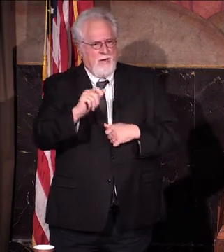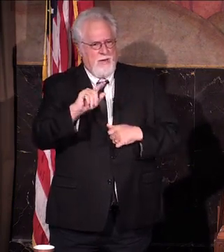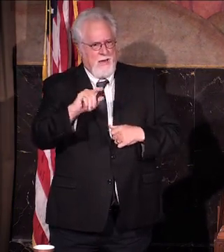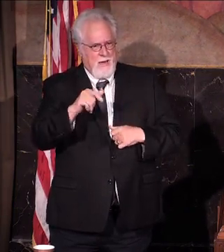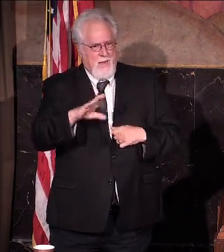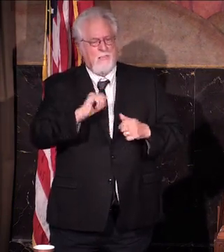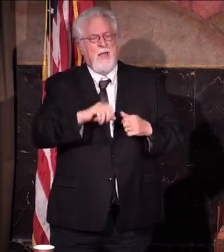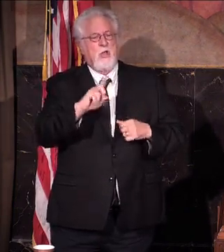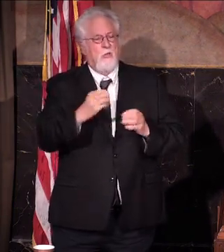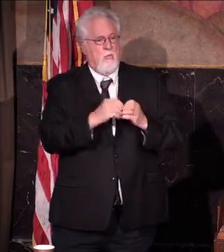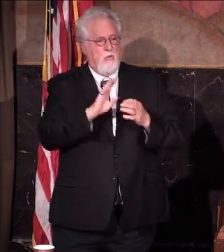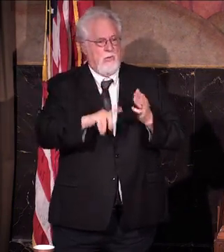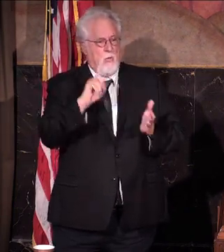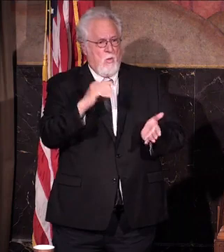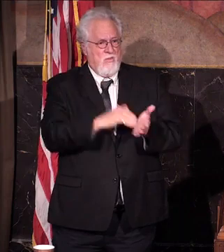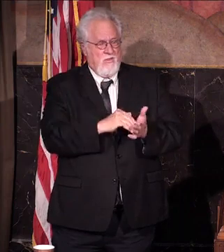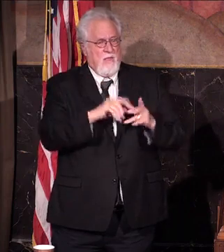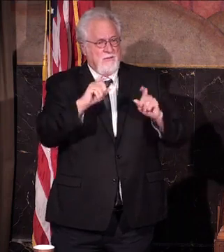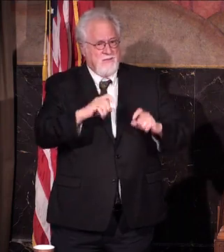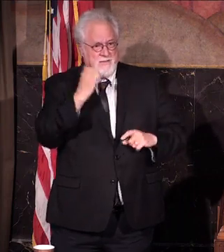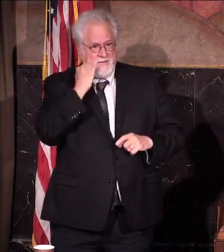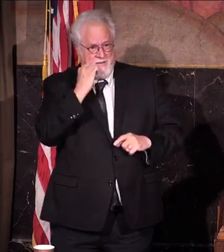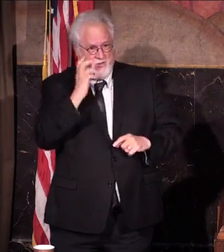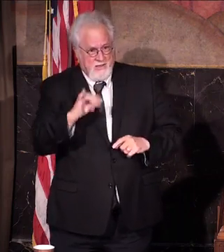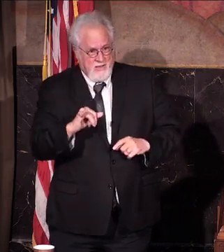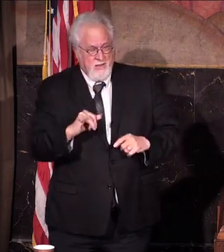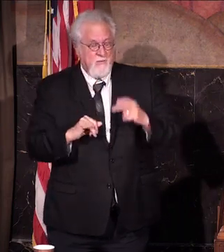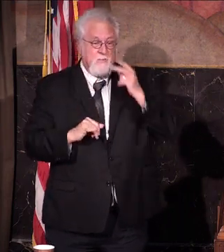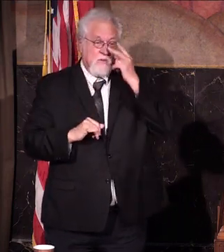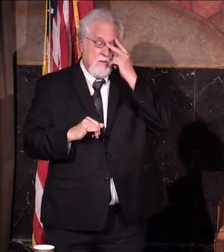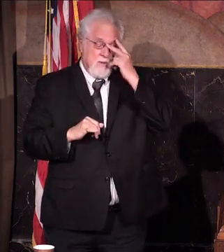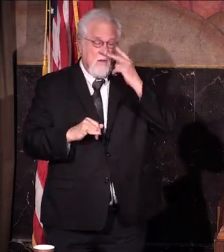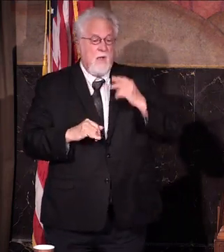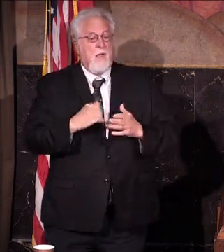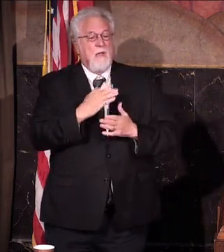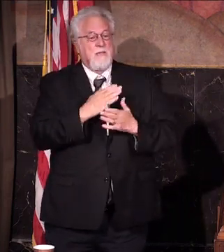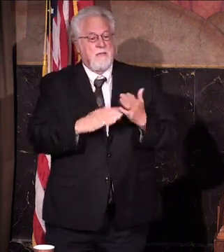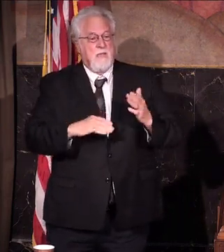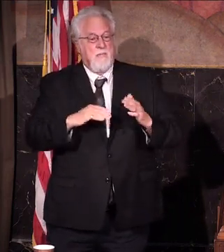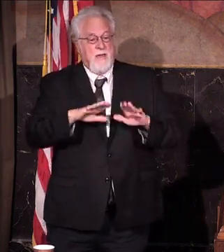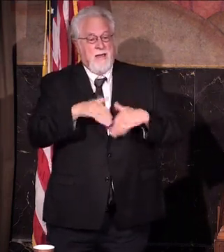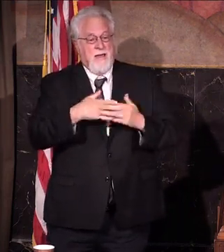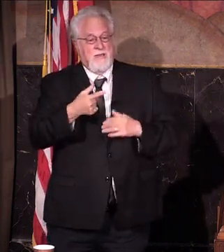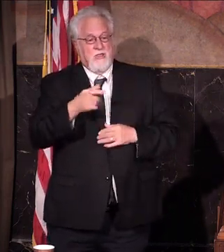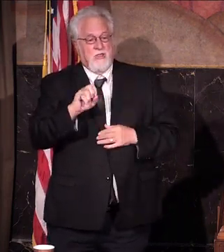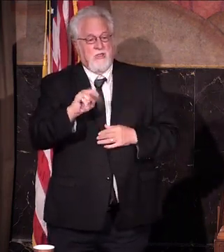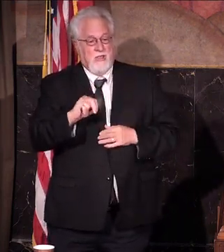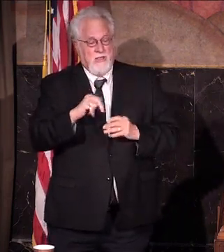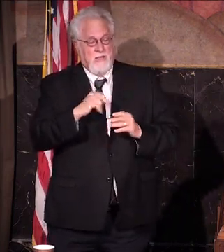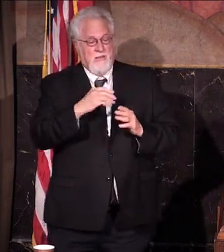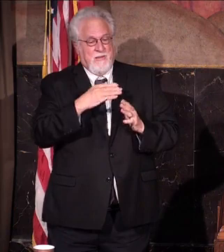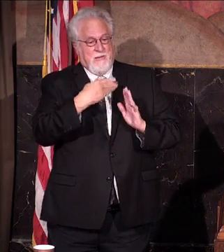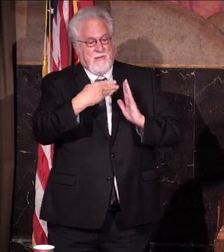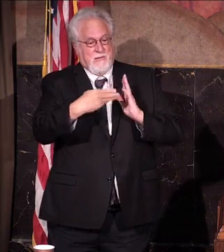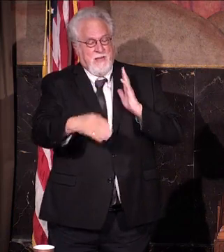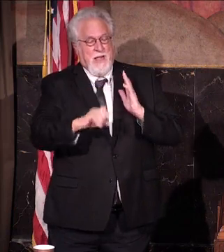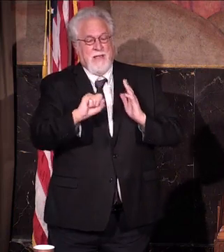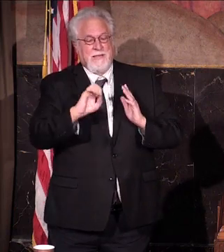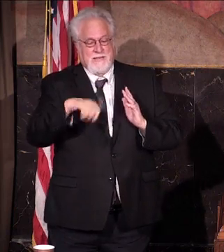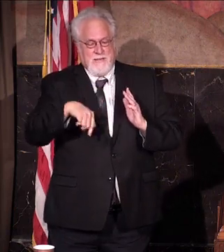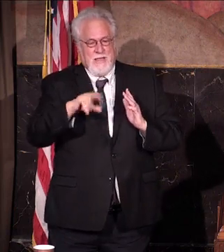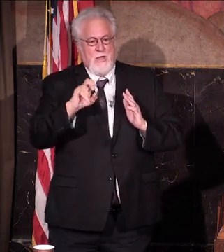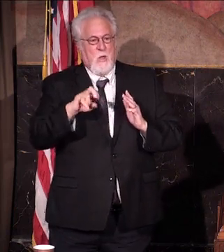to do over 1,000 tests a day. With some of the next-gen sequencer that we're procuring